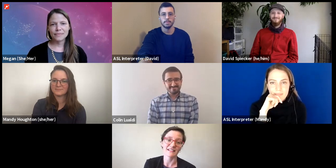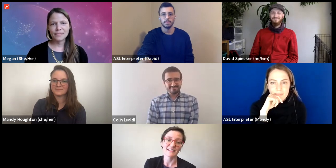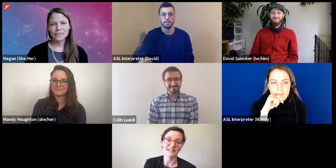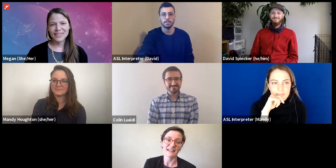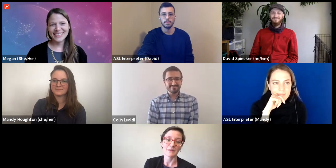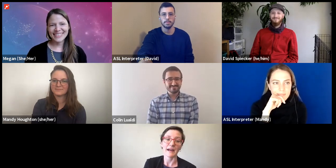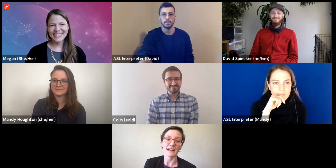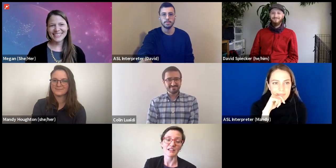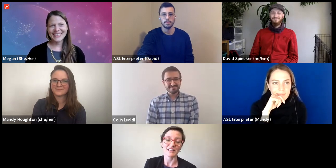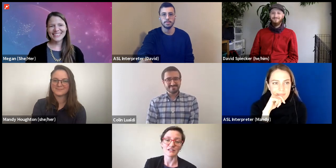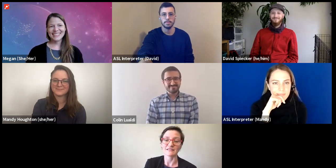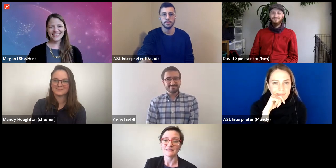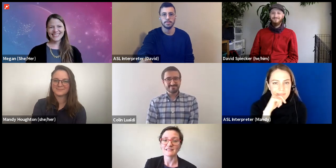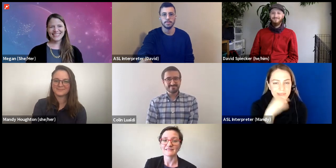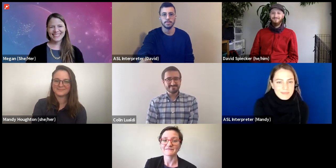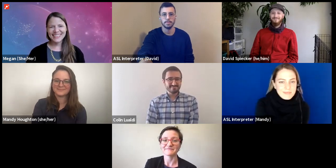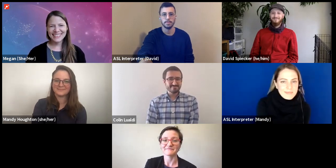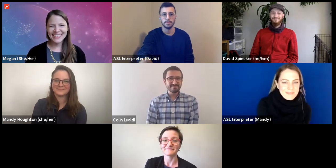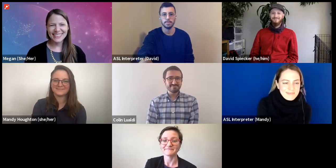me in my education.